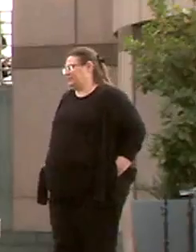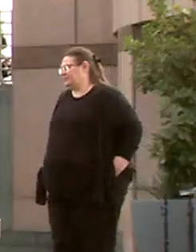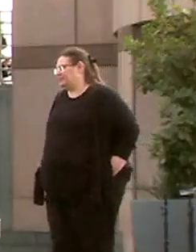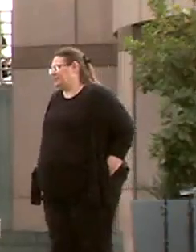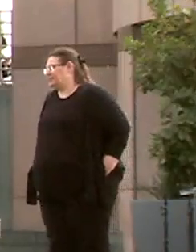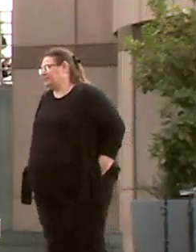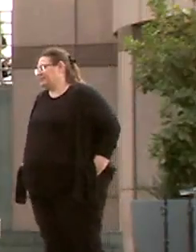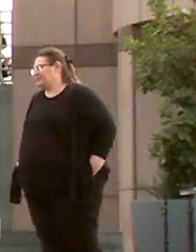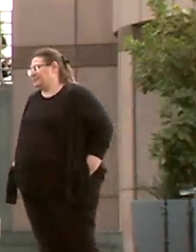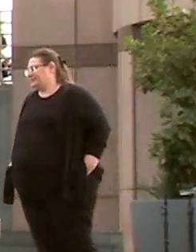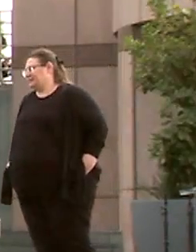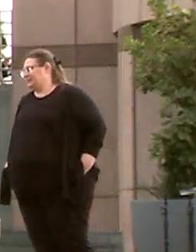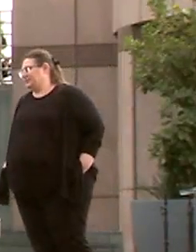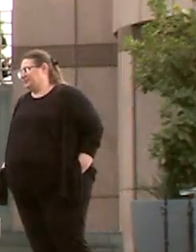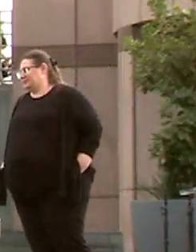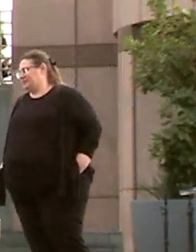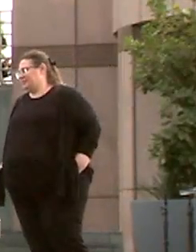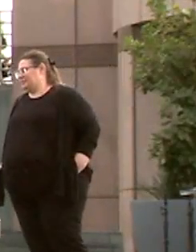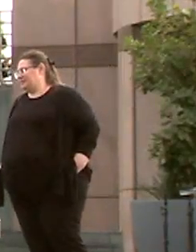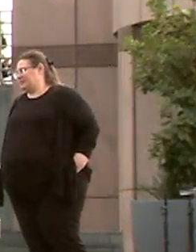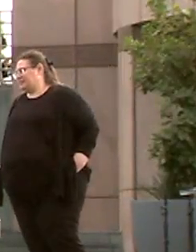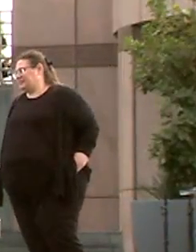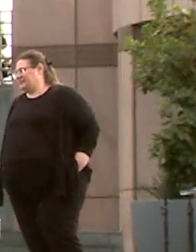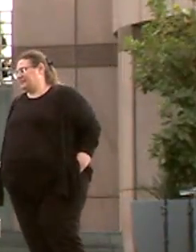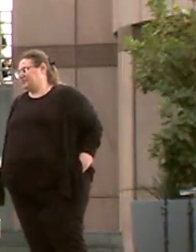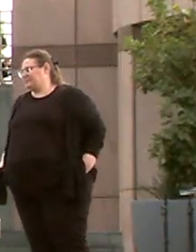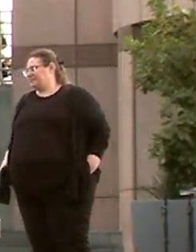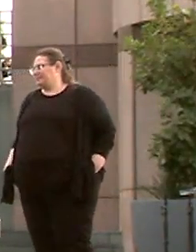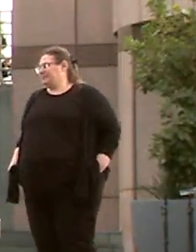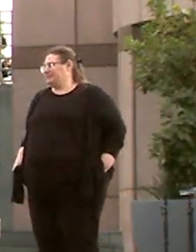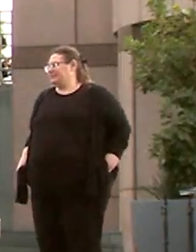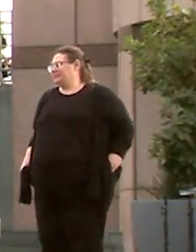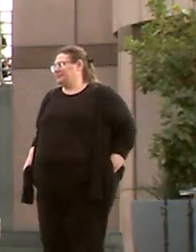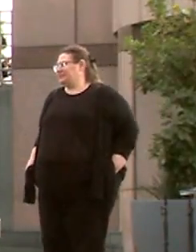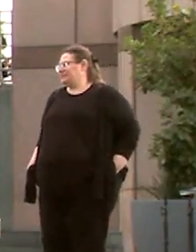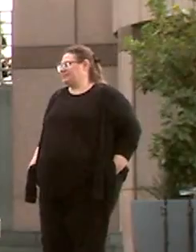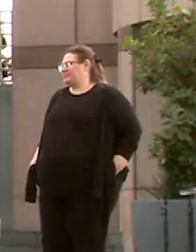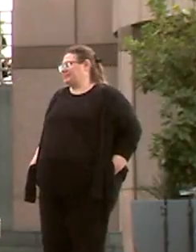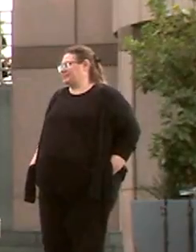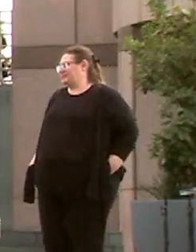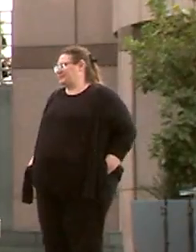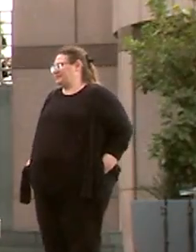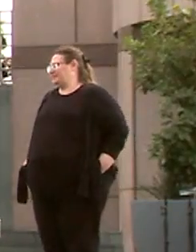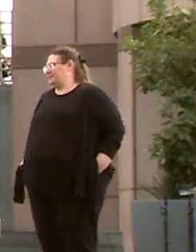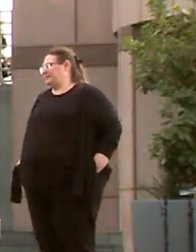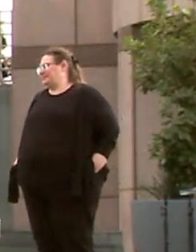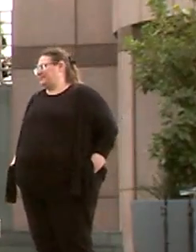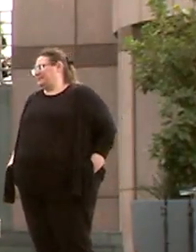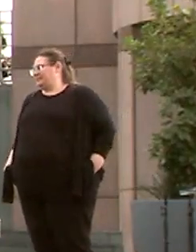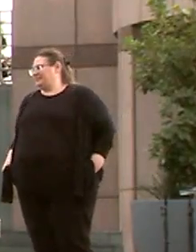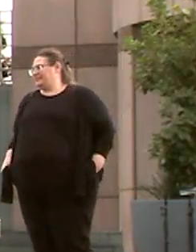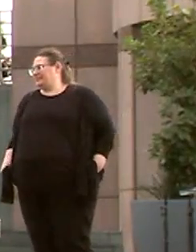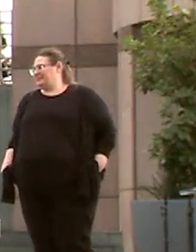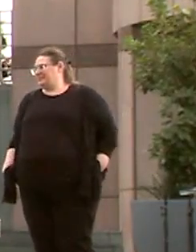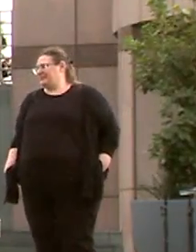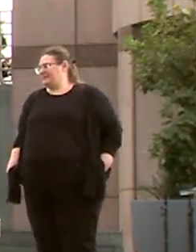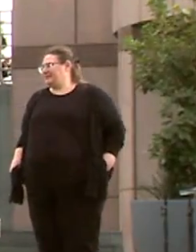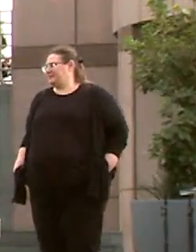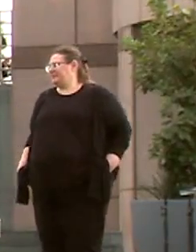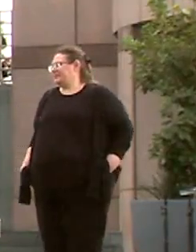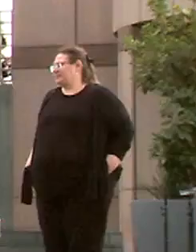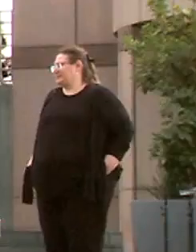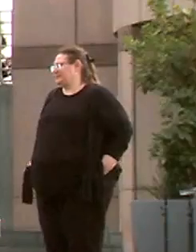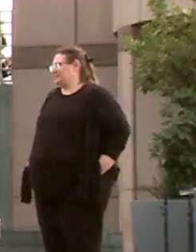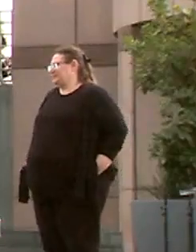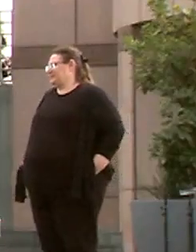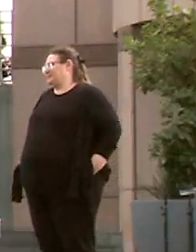change a single word at all, period, just because I want to see that played that way. So I'm leaning into my own